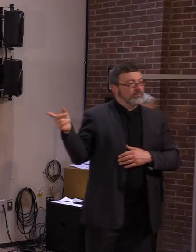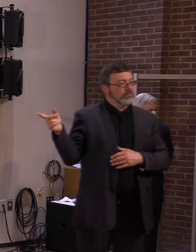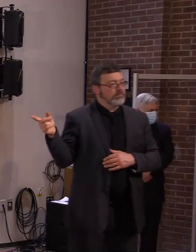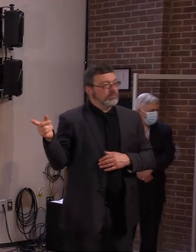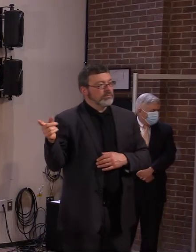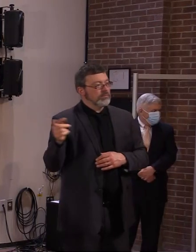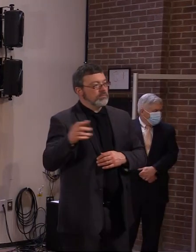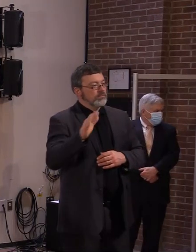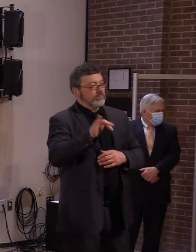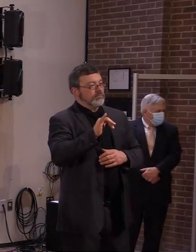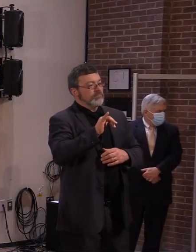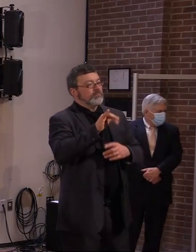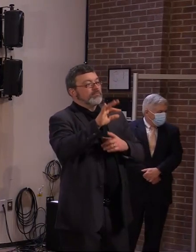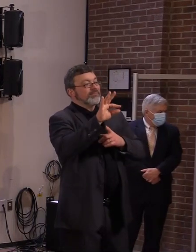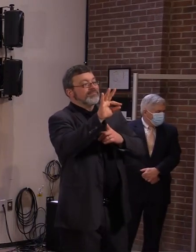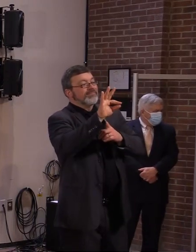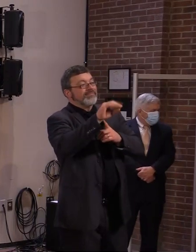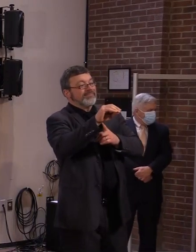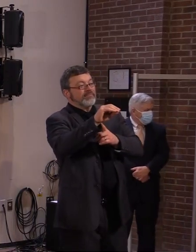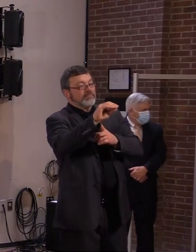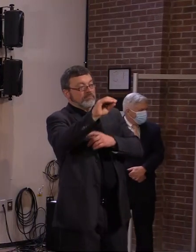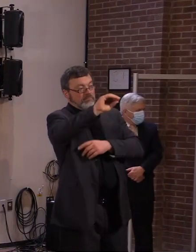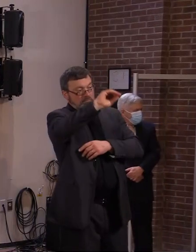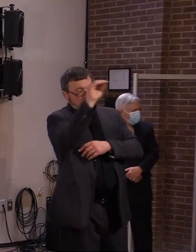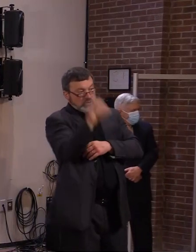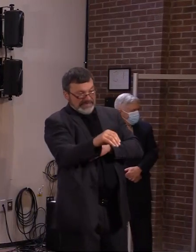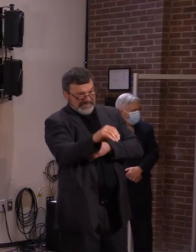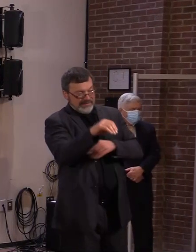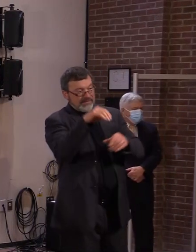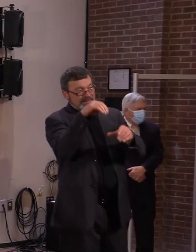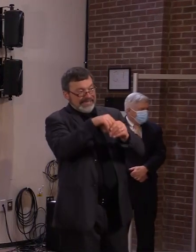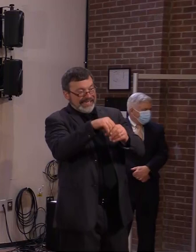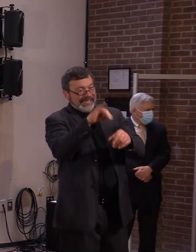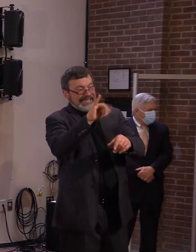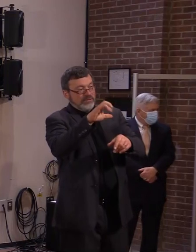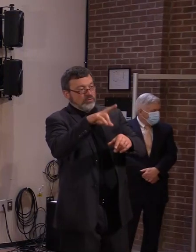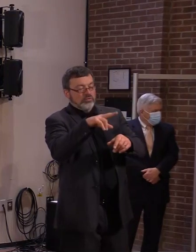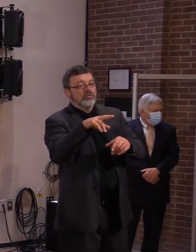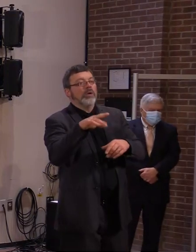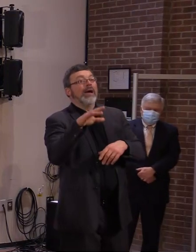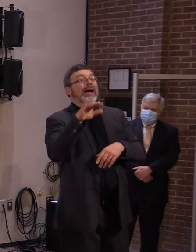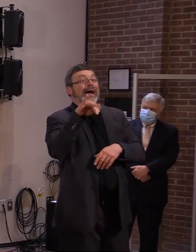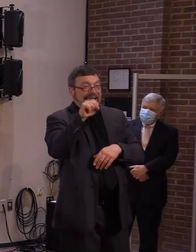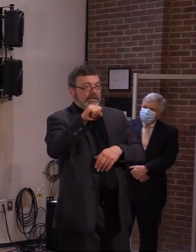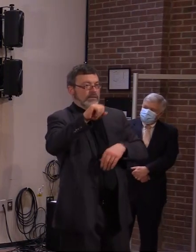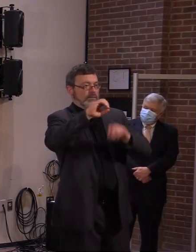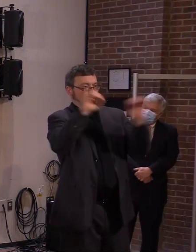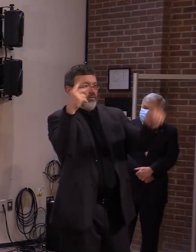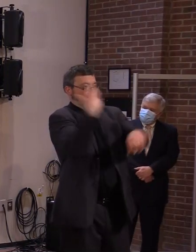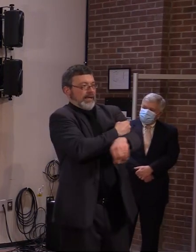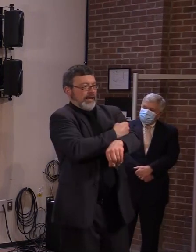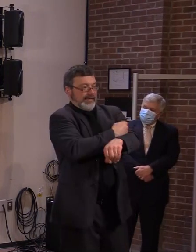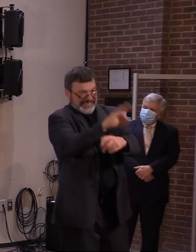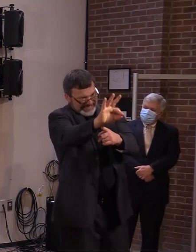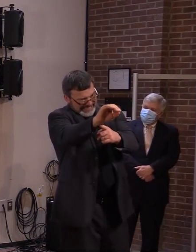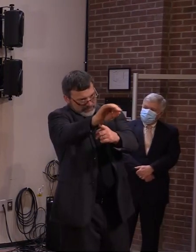today, 90% of those in the ICU are unvaccinated.